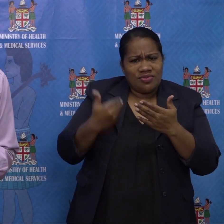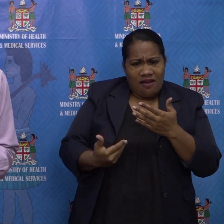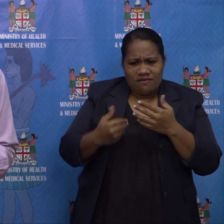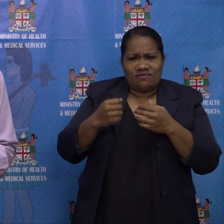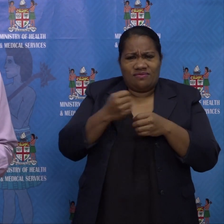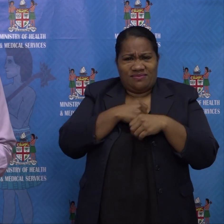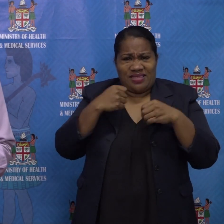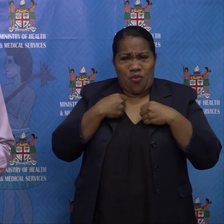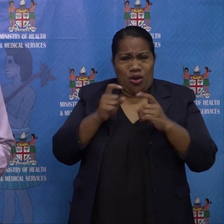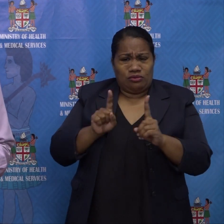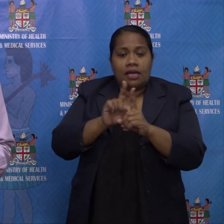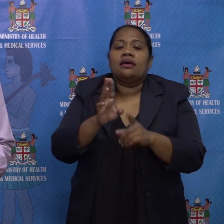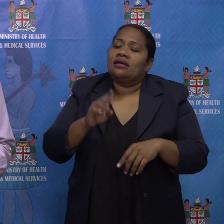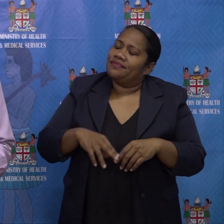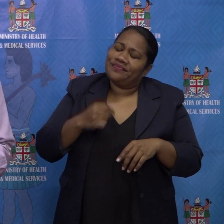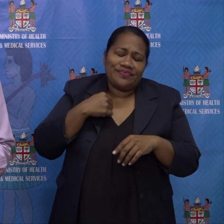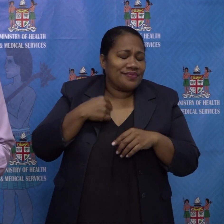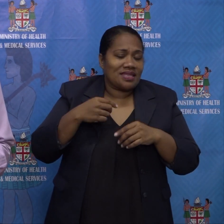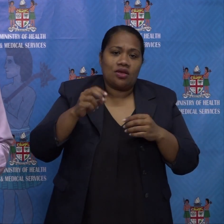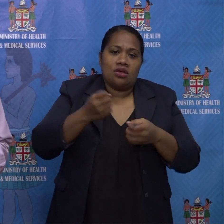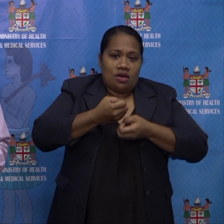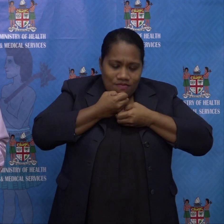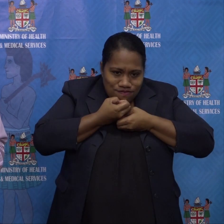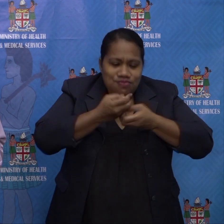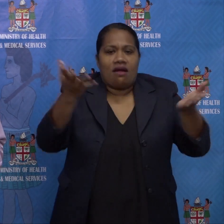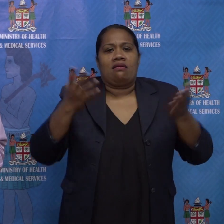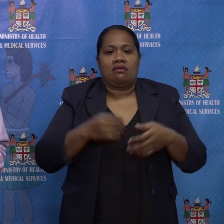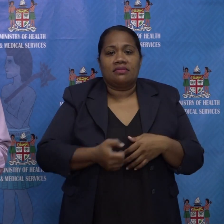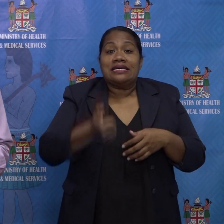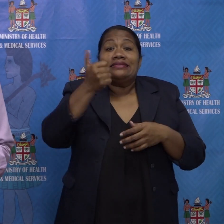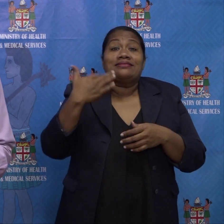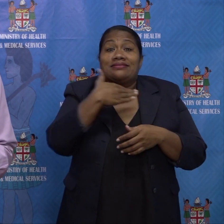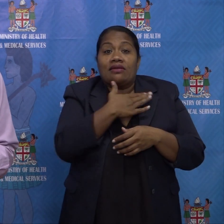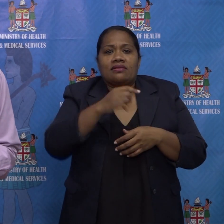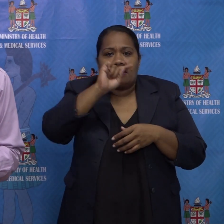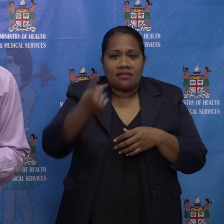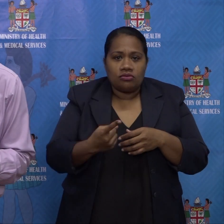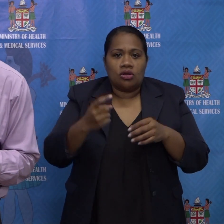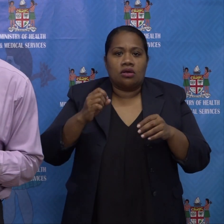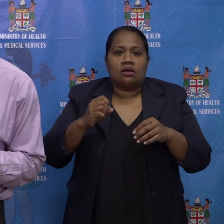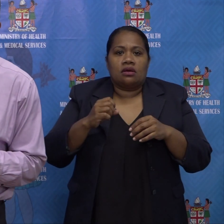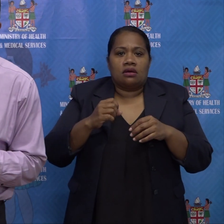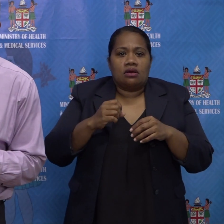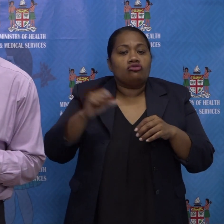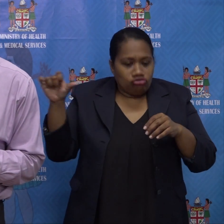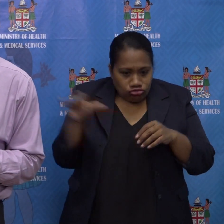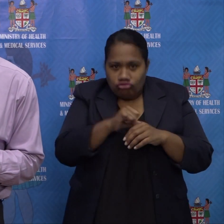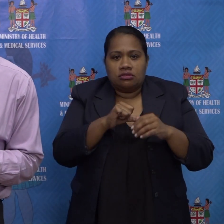quite about the need for more downloads of the app until the number surpasses 600,000, which is the number of smartphones in Fiji.